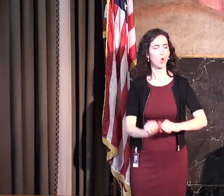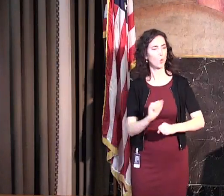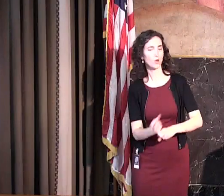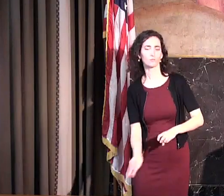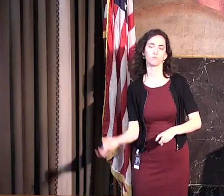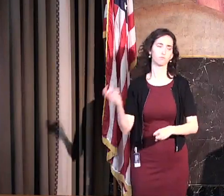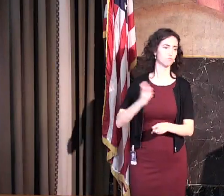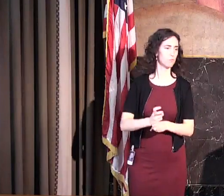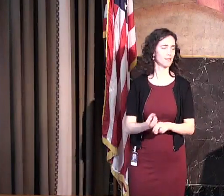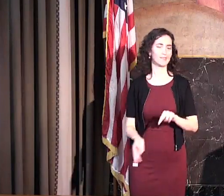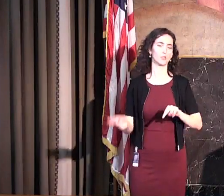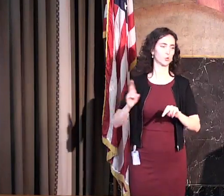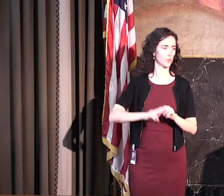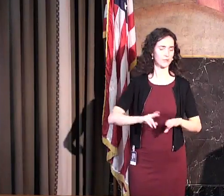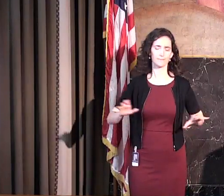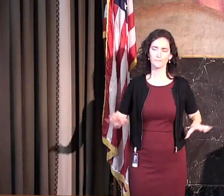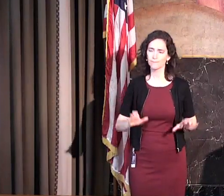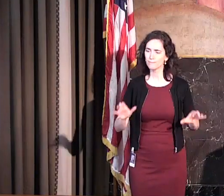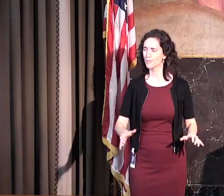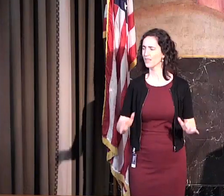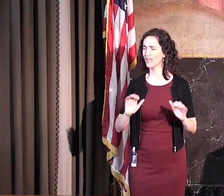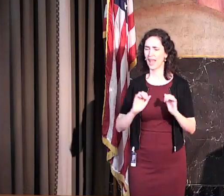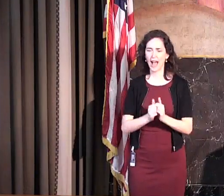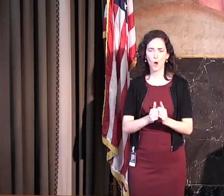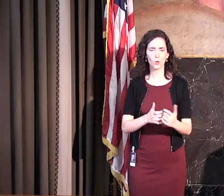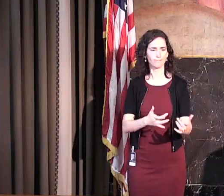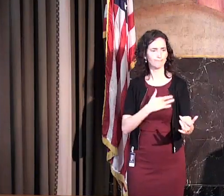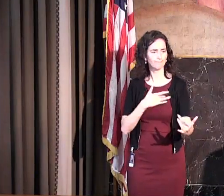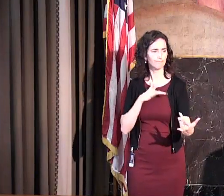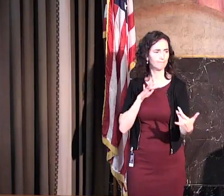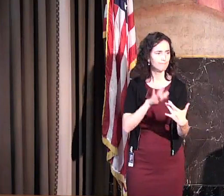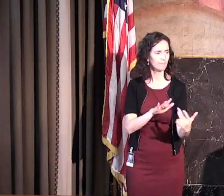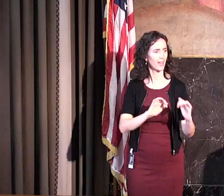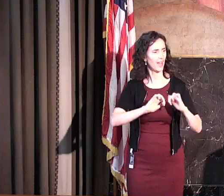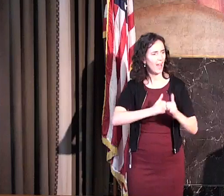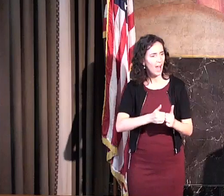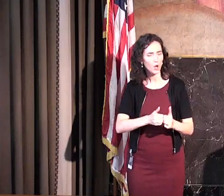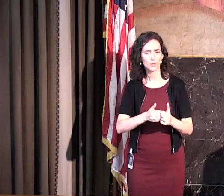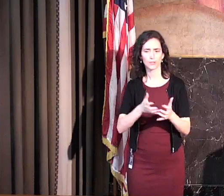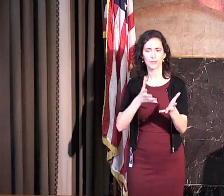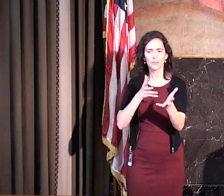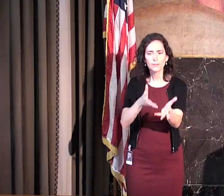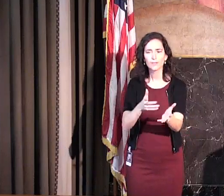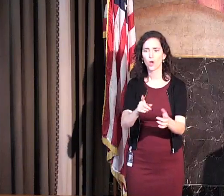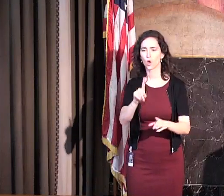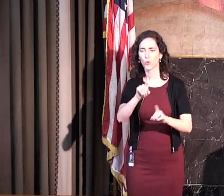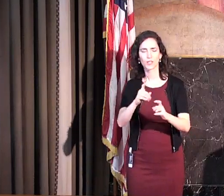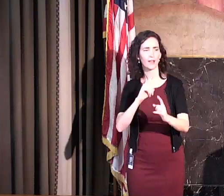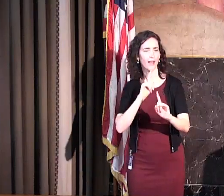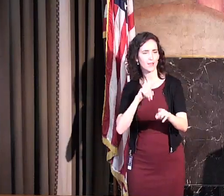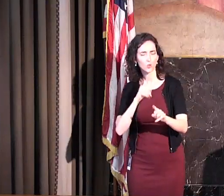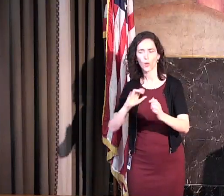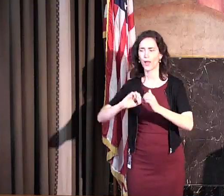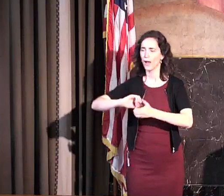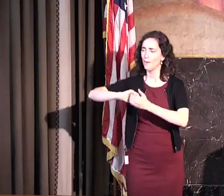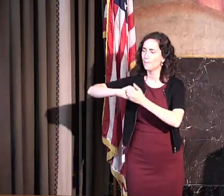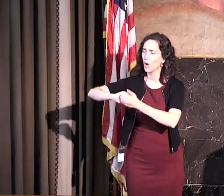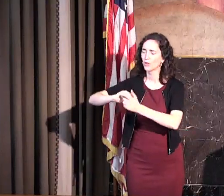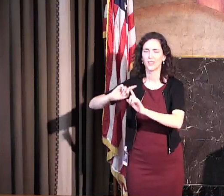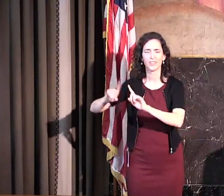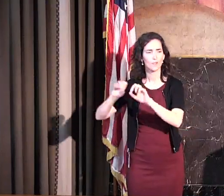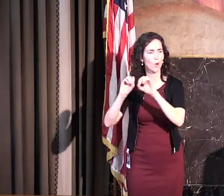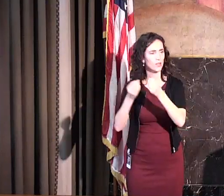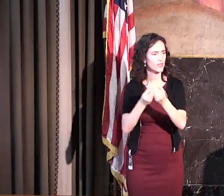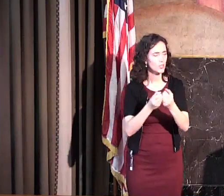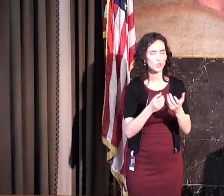to find what would be meaningful to someone, try and reach people where they're at, try and get questions answered, try and partner with organizations